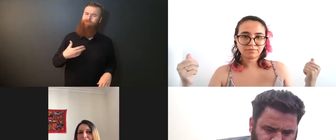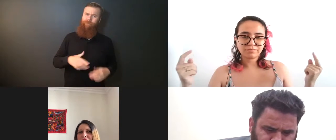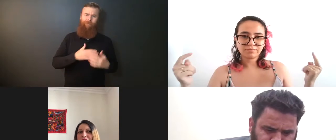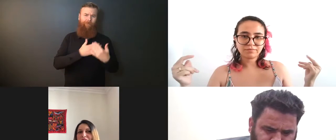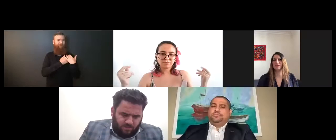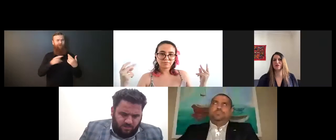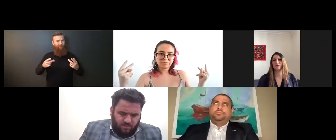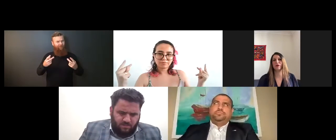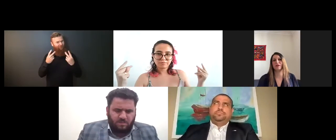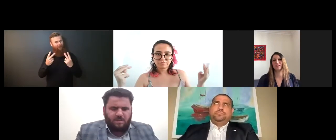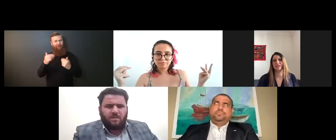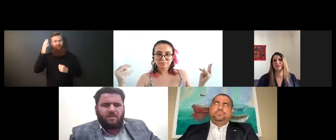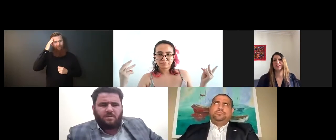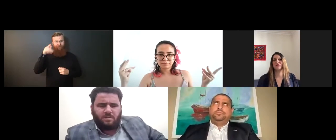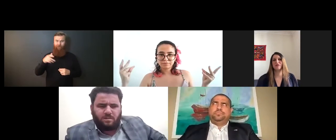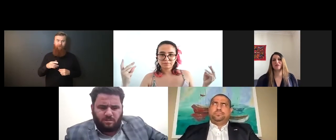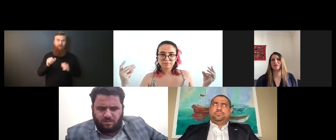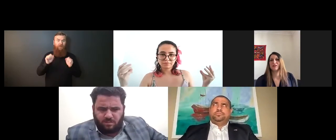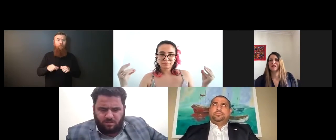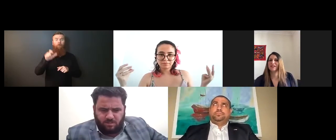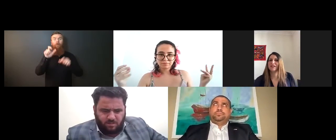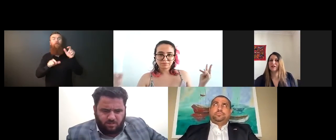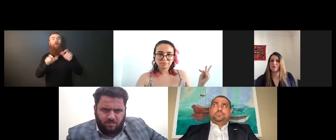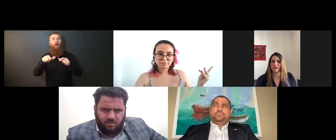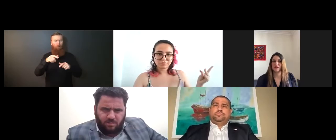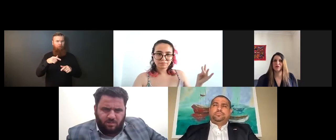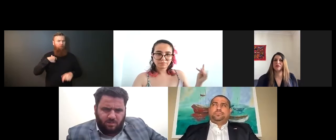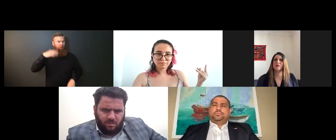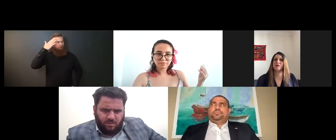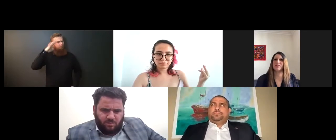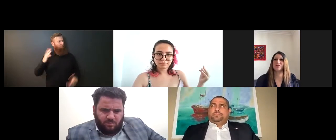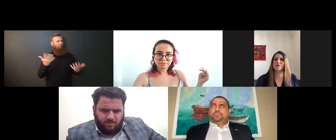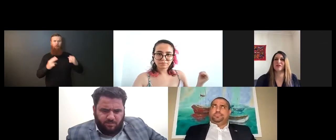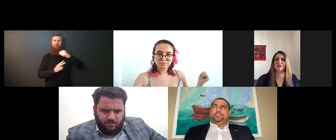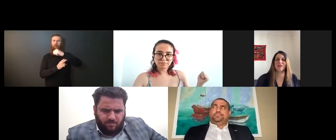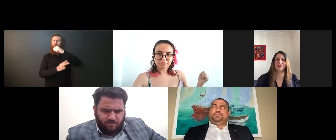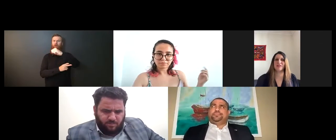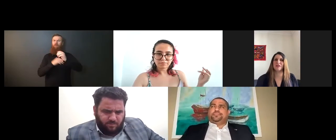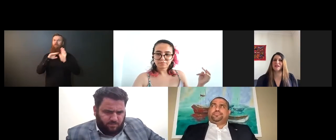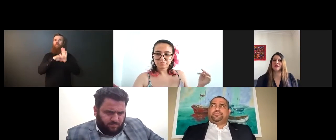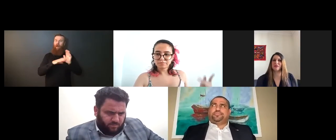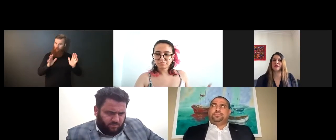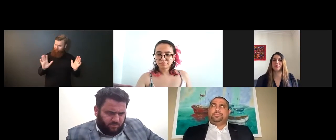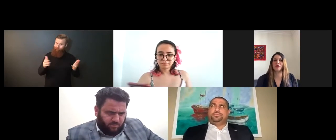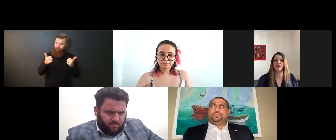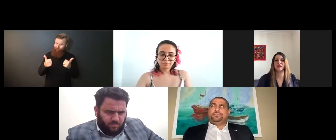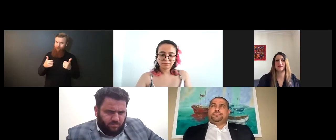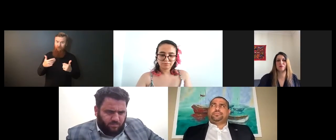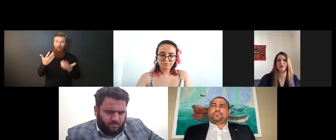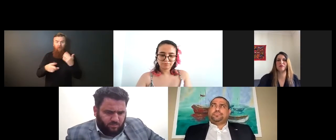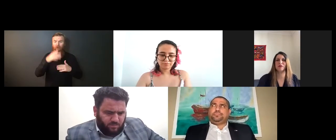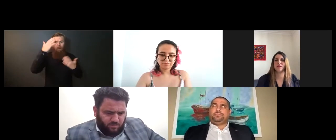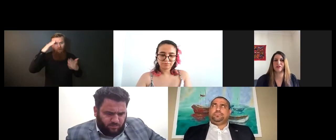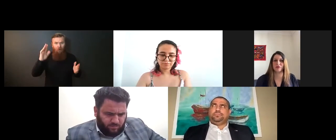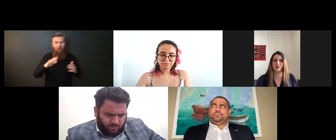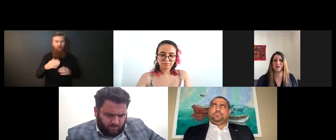mechanism yet and are not aware of the actual disability rights movement and of their opportunities to